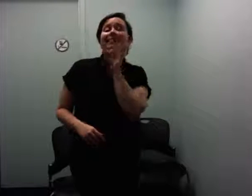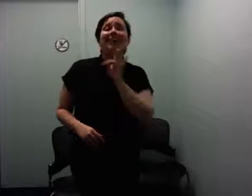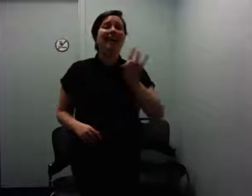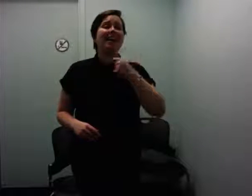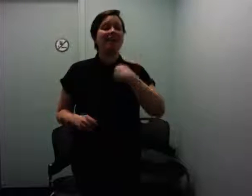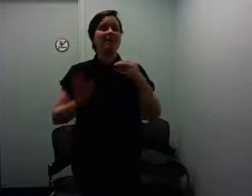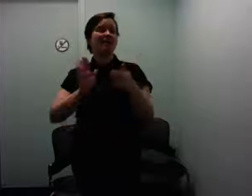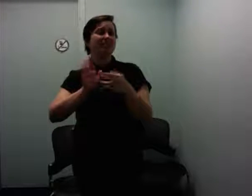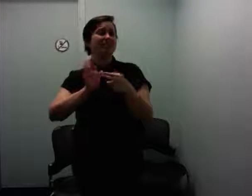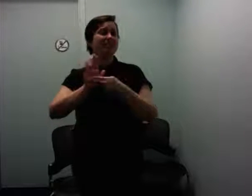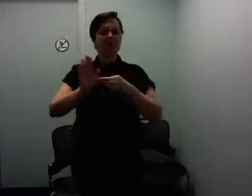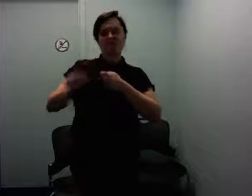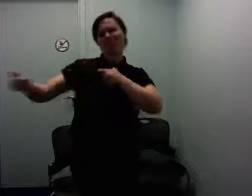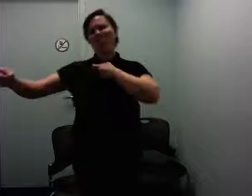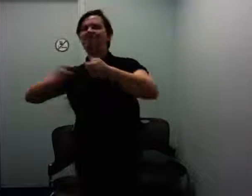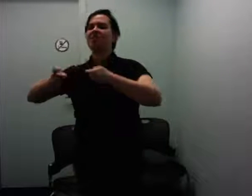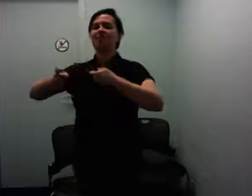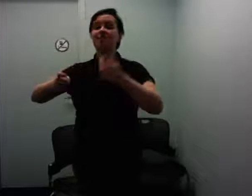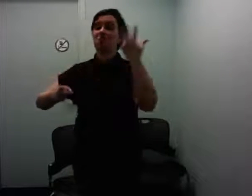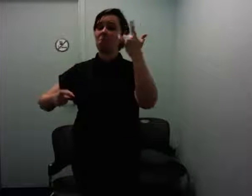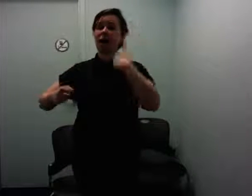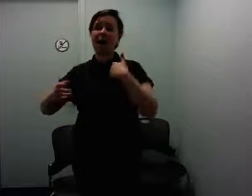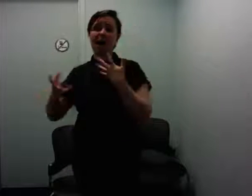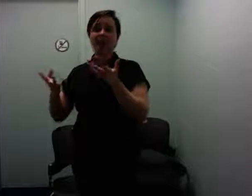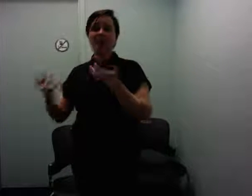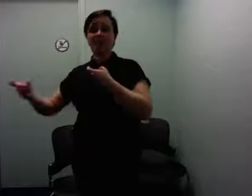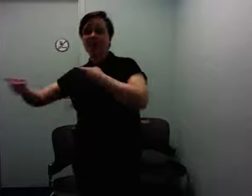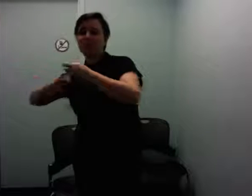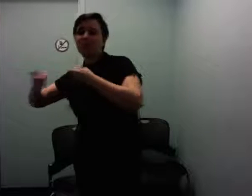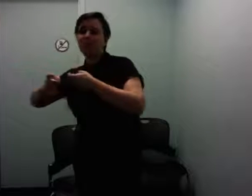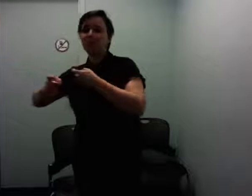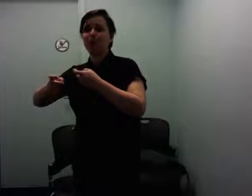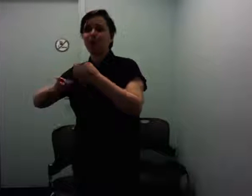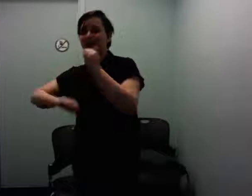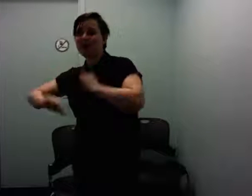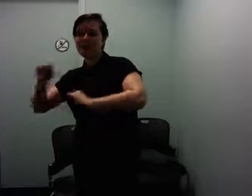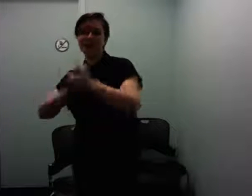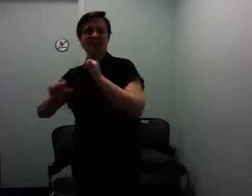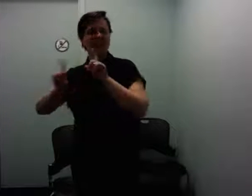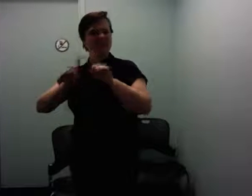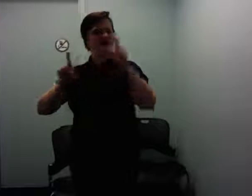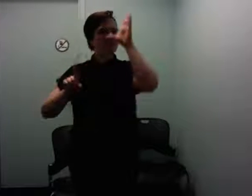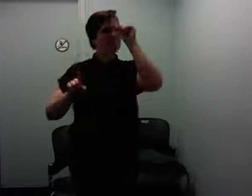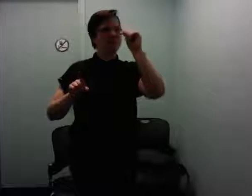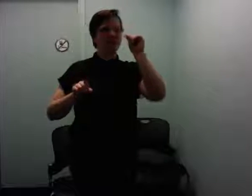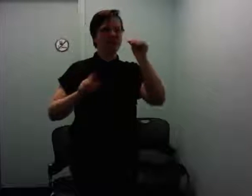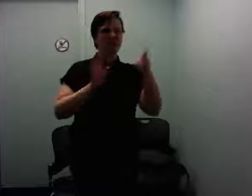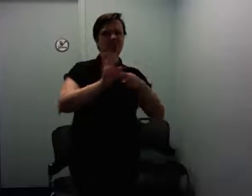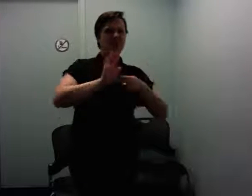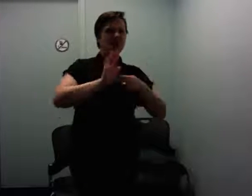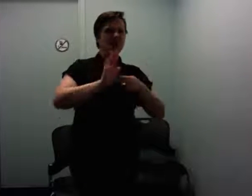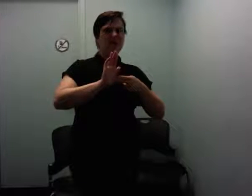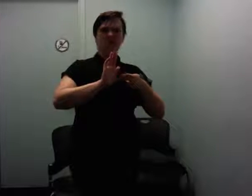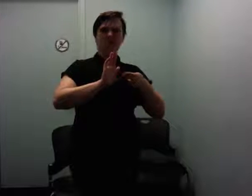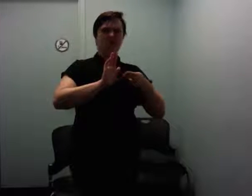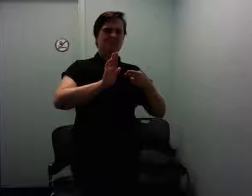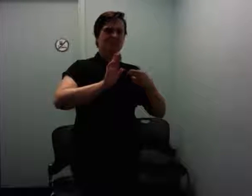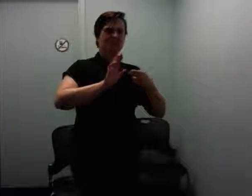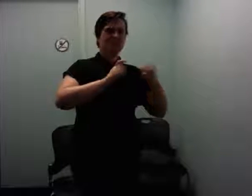not. When at 14, I started to be sexualized by certain elements of the media.